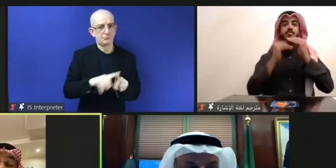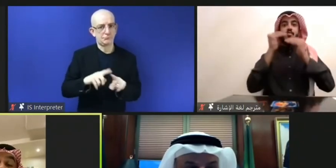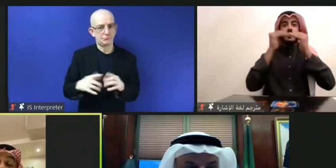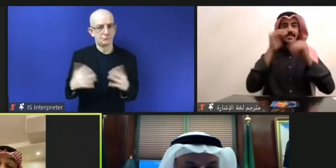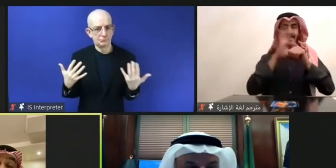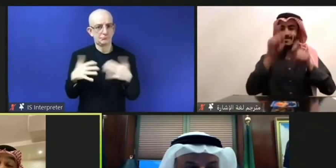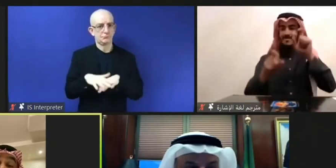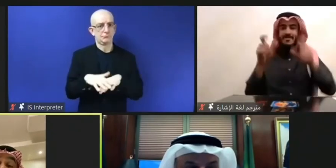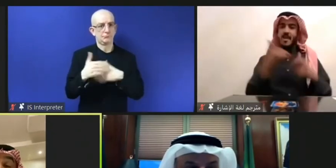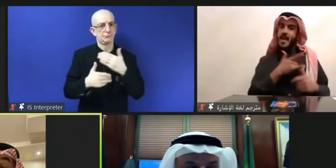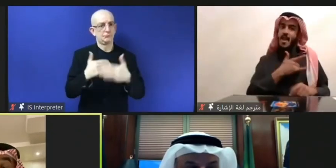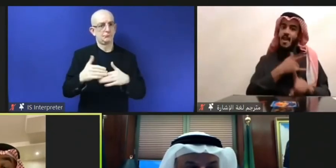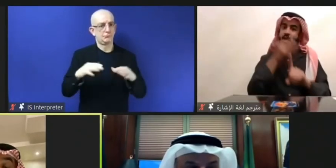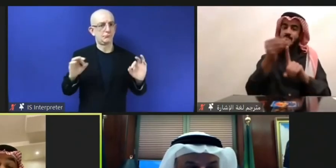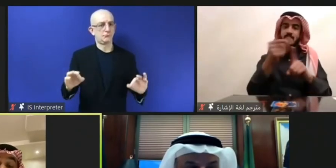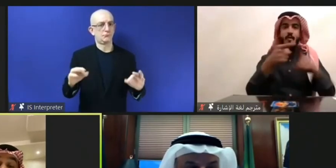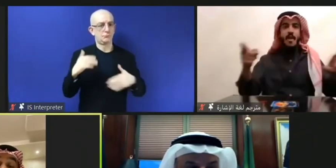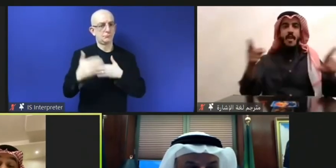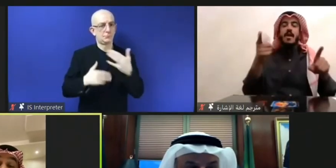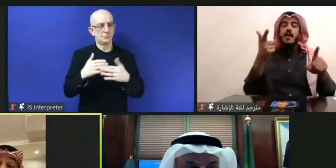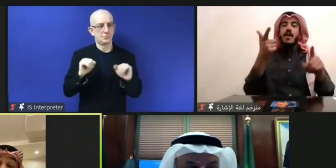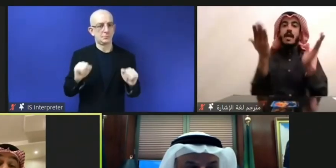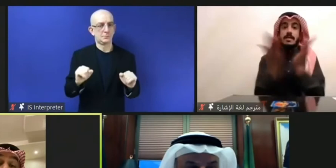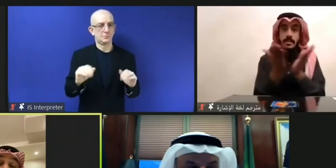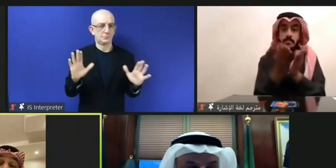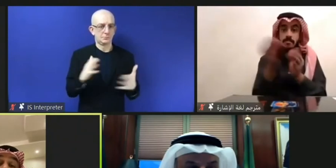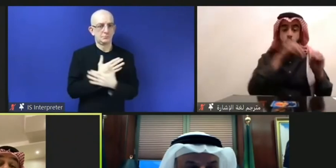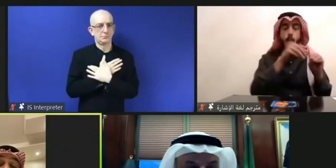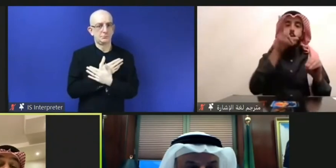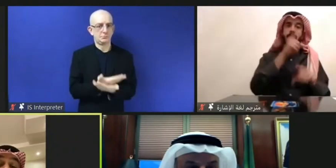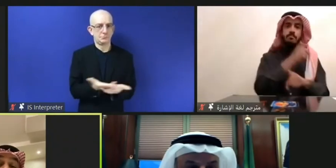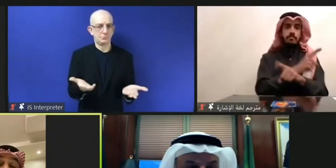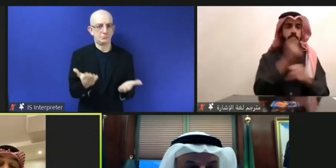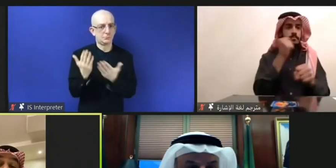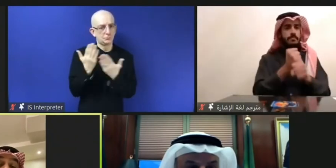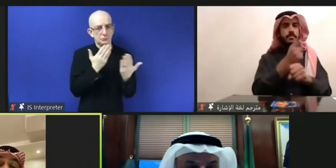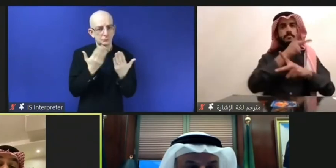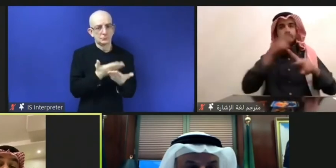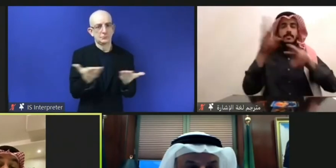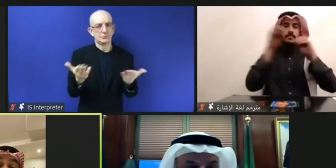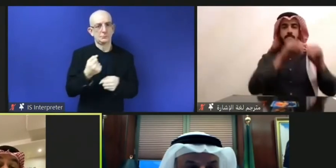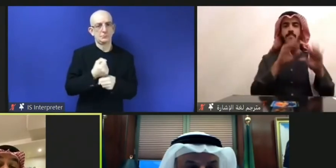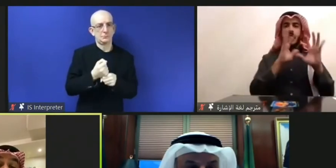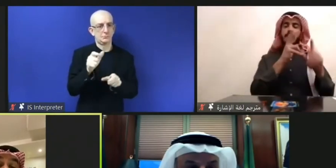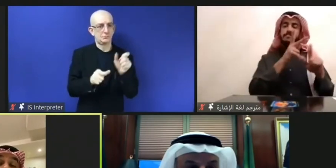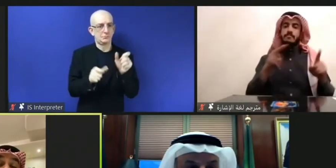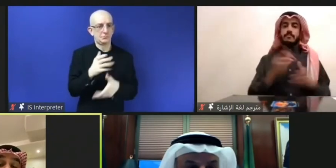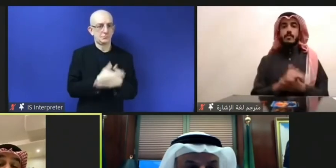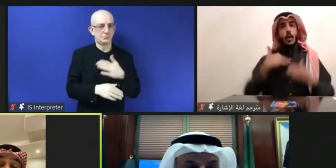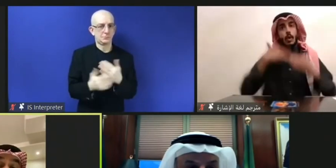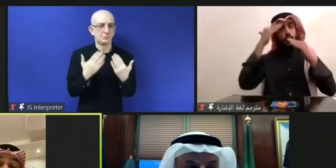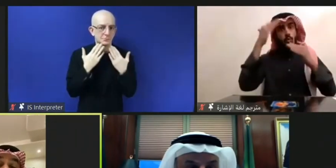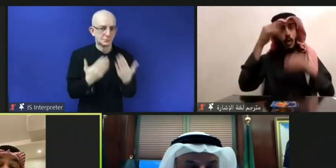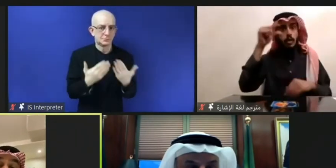and staff with disabilities. Thank you so much, Dr. Wajdi, for organizing this wonderful